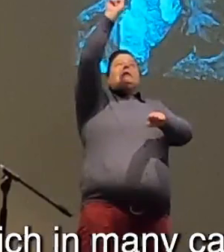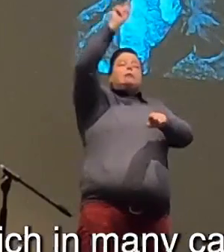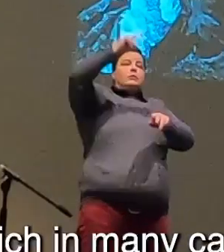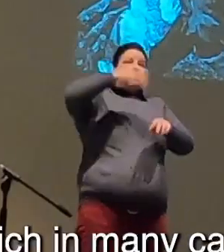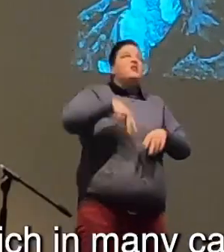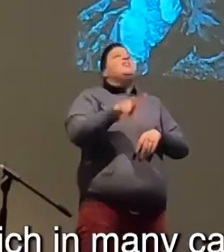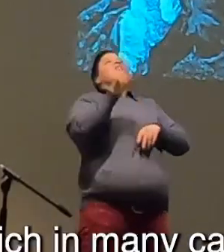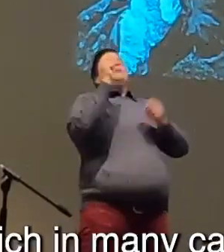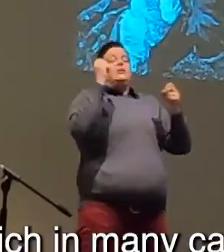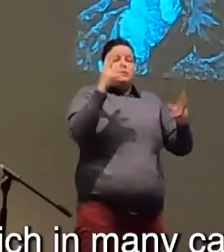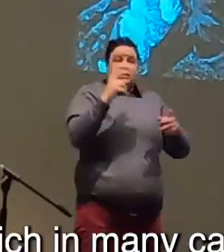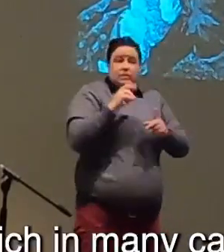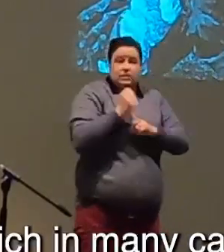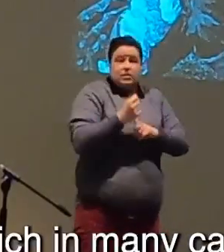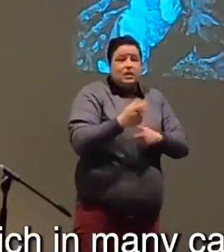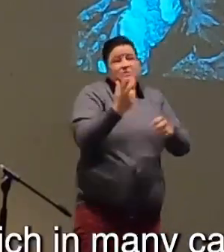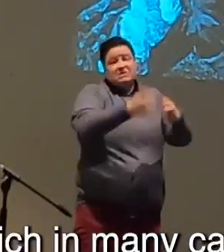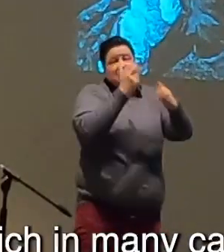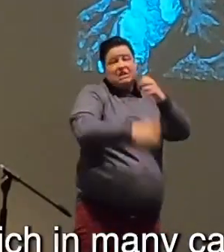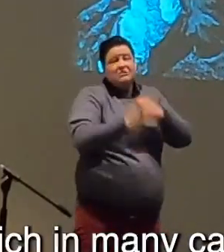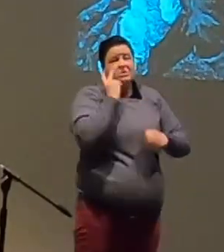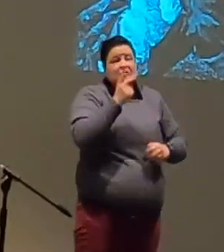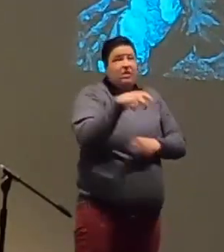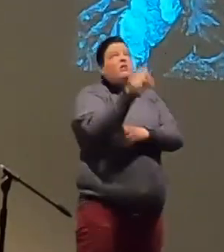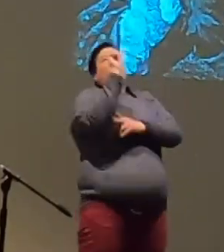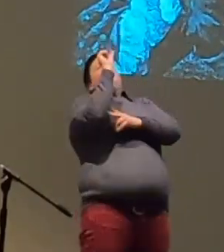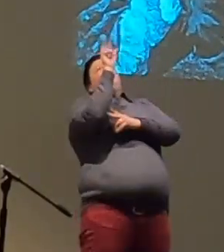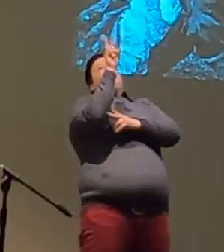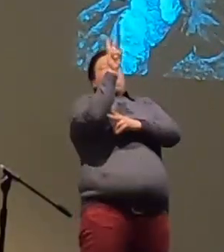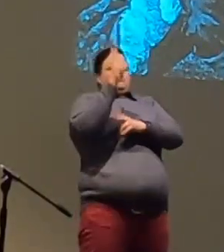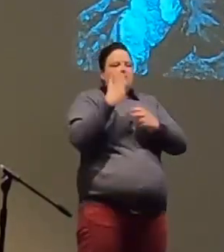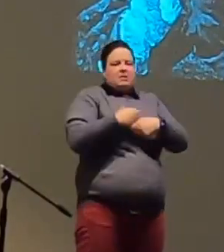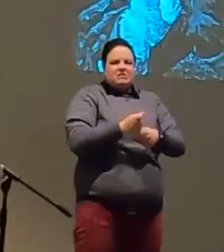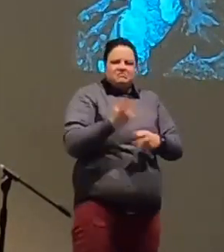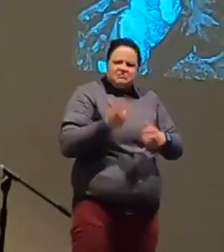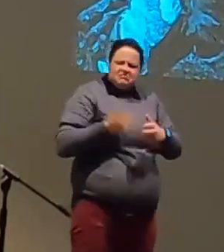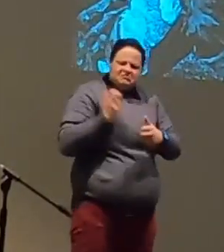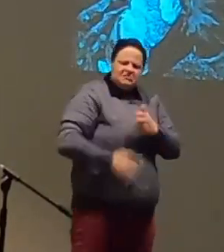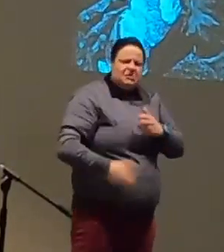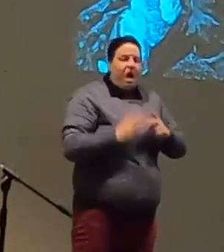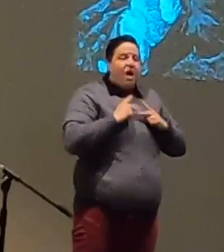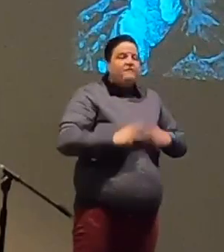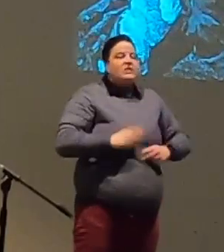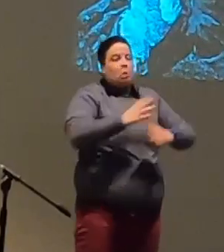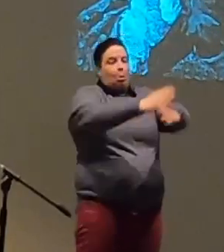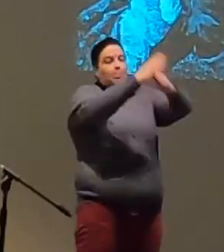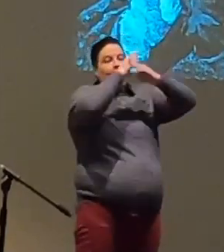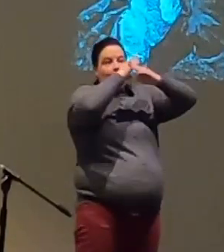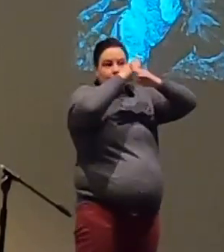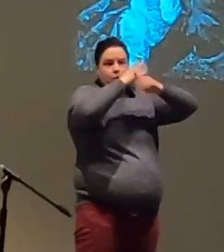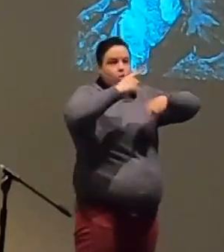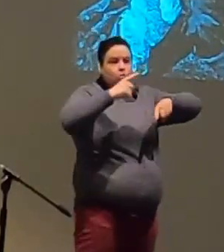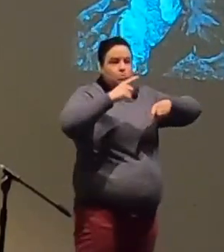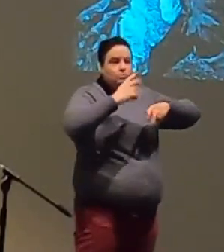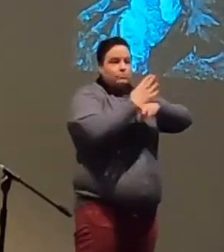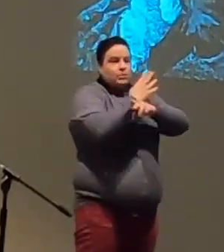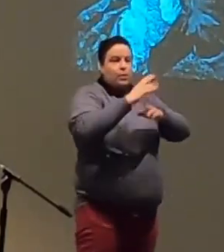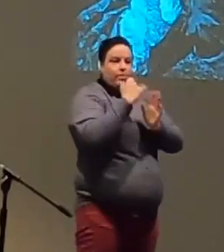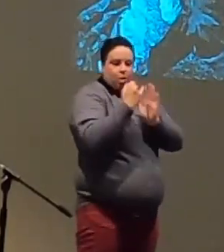there, which in many cases were very difficult to see. So it really created this sort of physical barrier between these